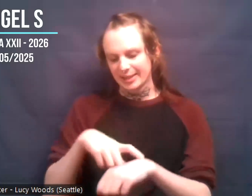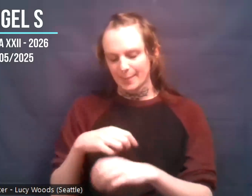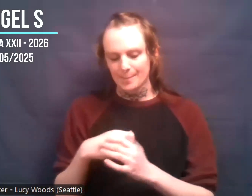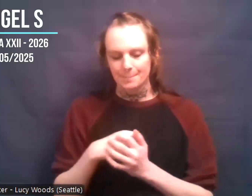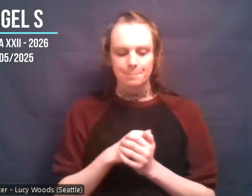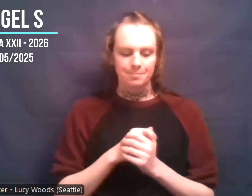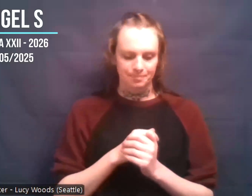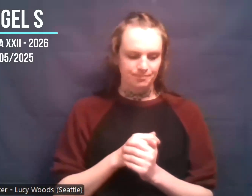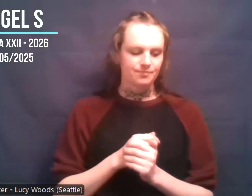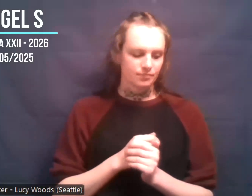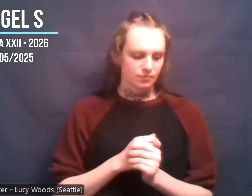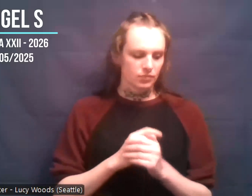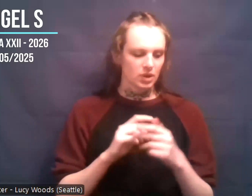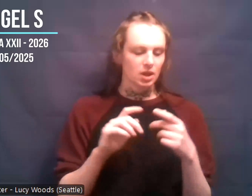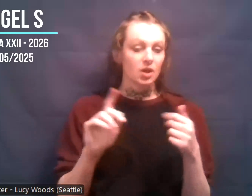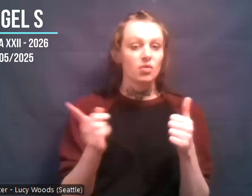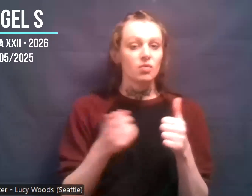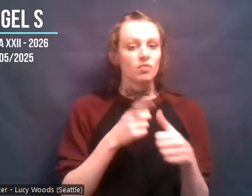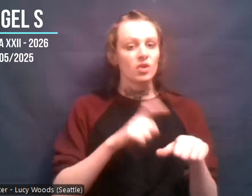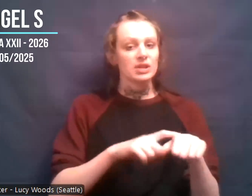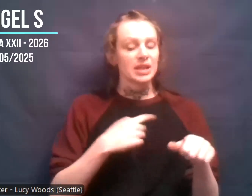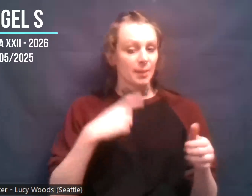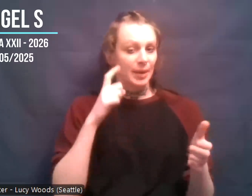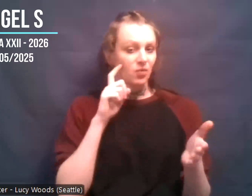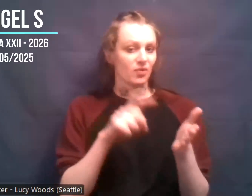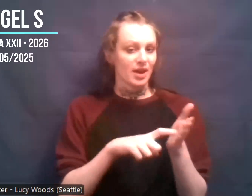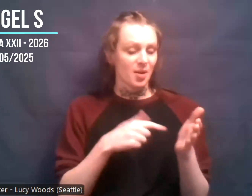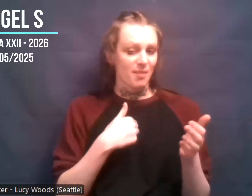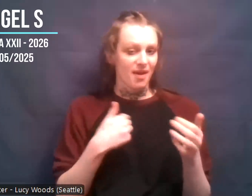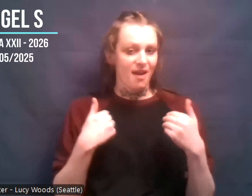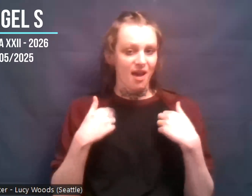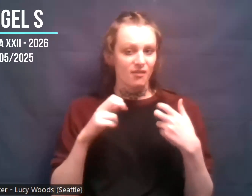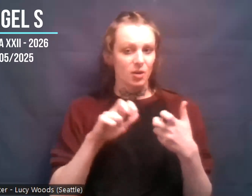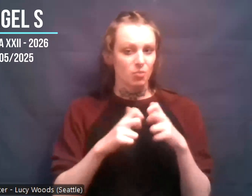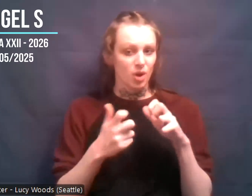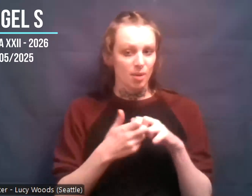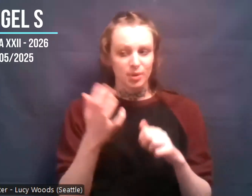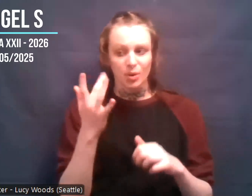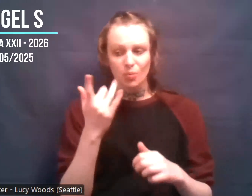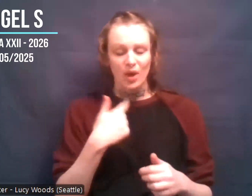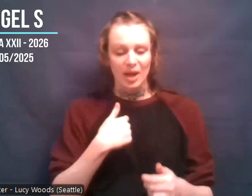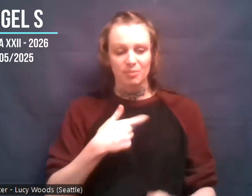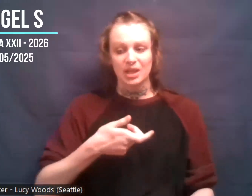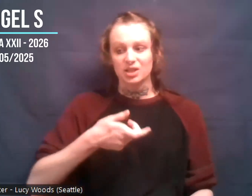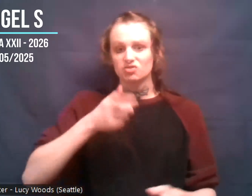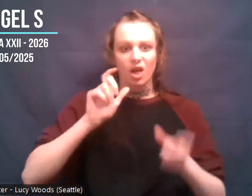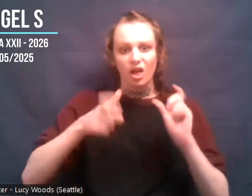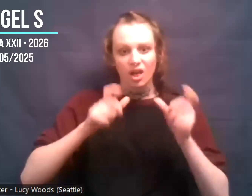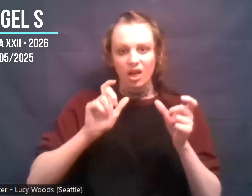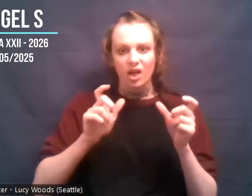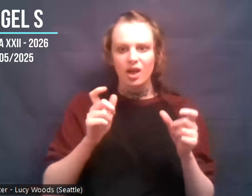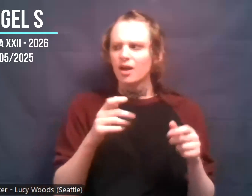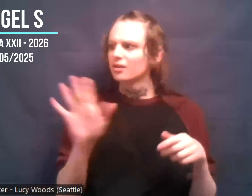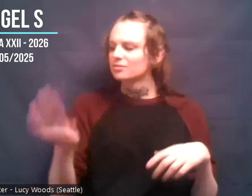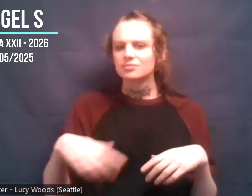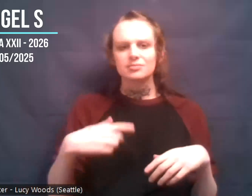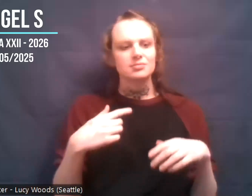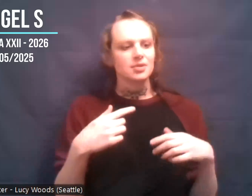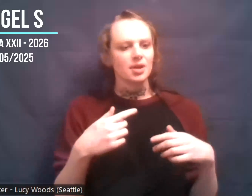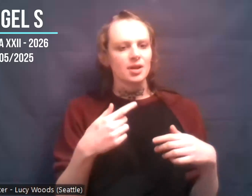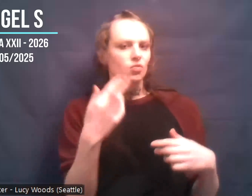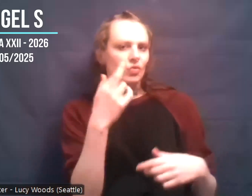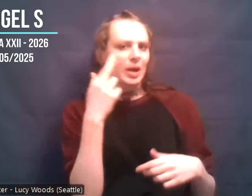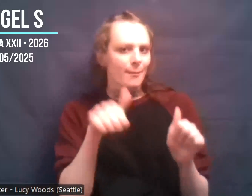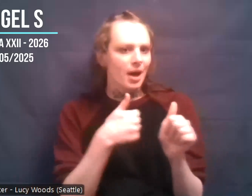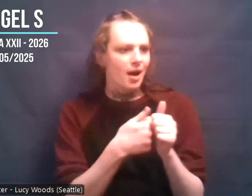that I may have had a problem with drinking, these were the things I would rattle off as reasons why. Well, look at my life. Look at what happened